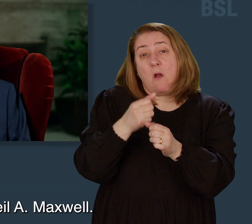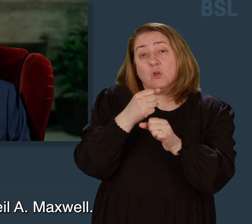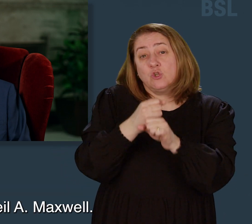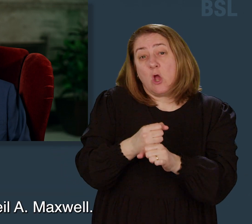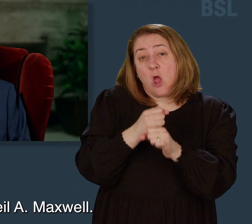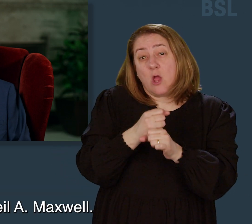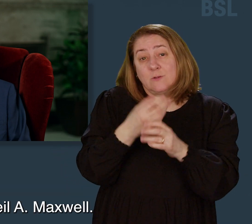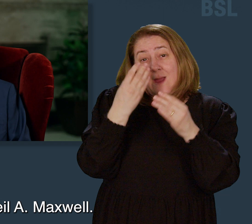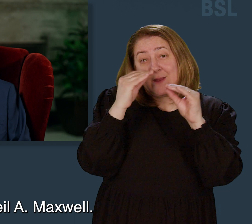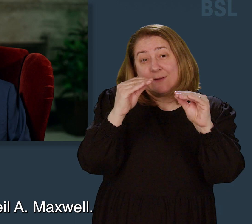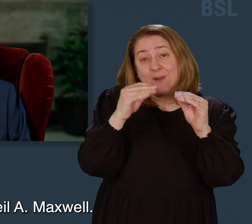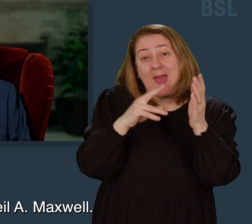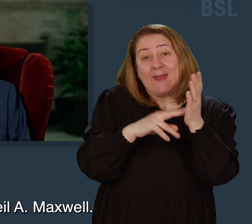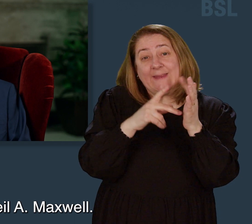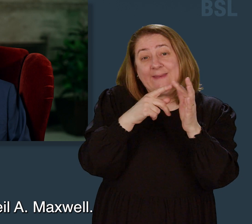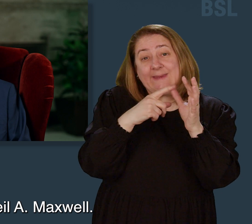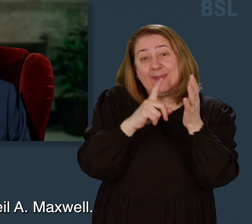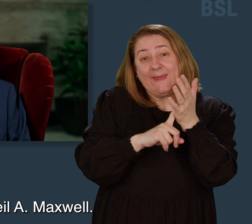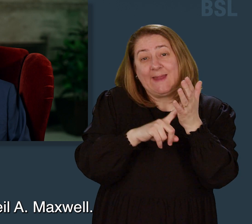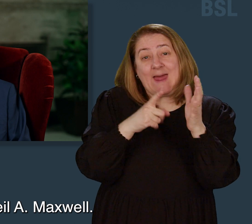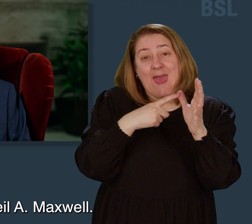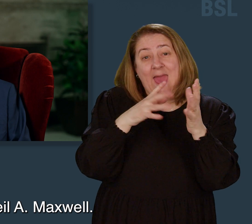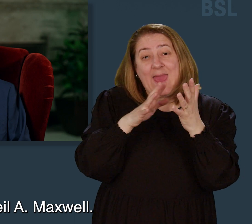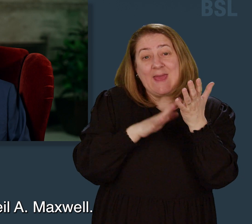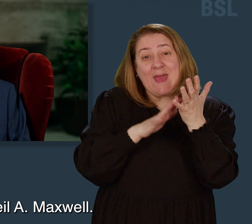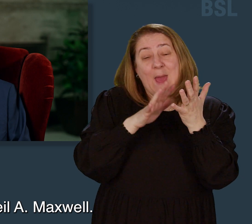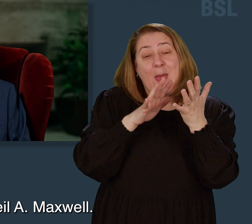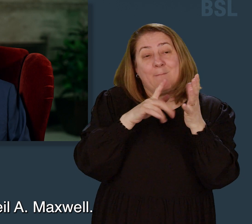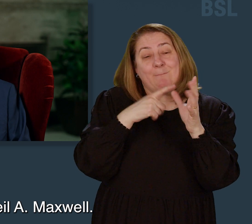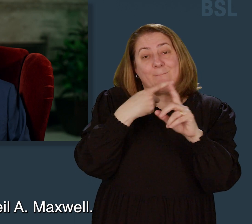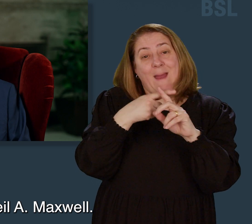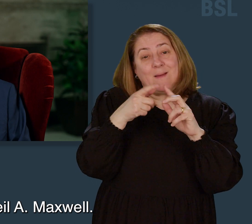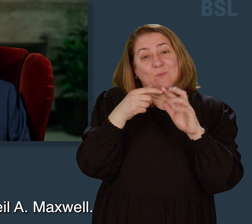of Church Education, Neil A. Maxwell.